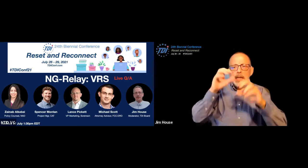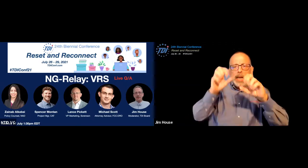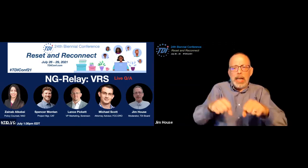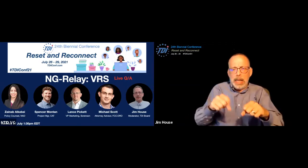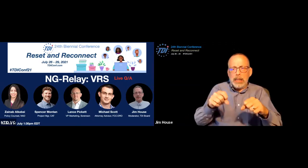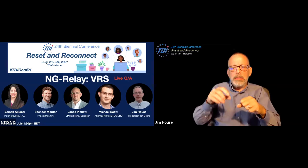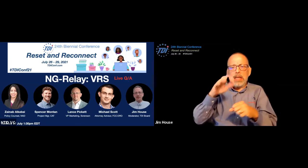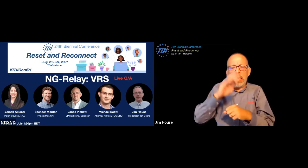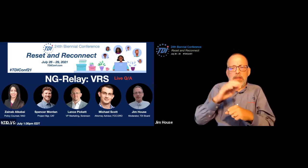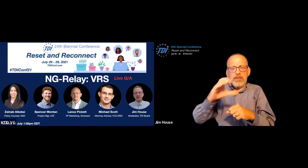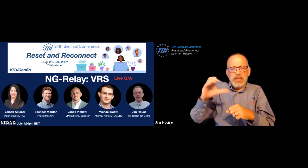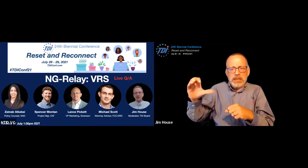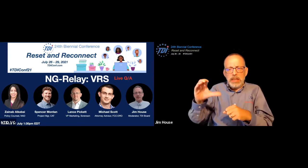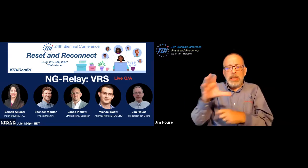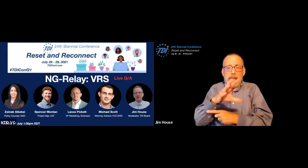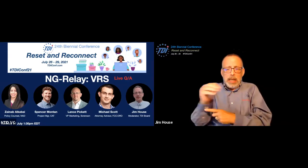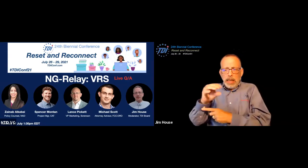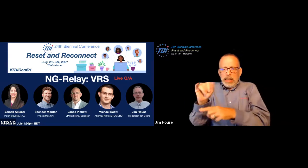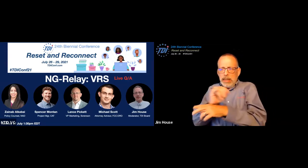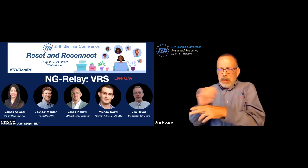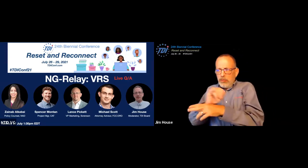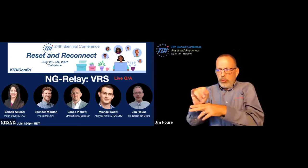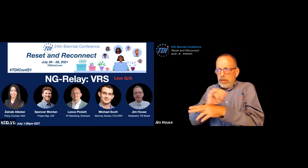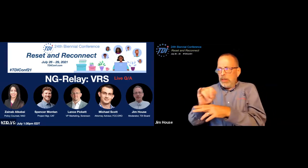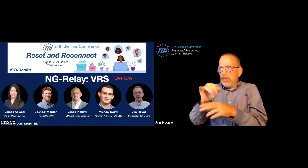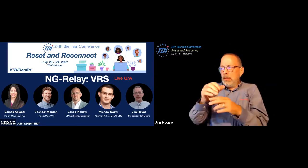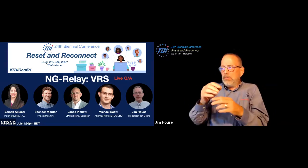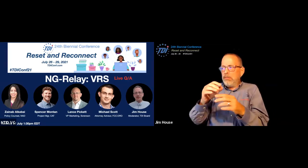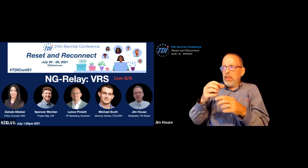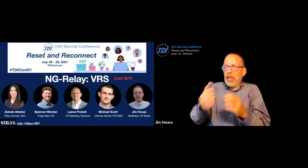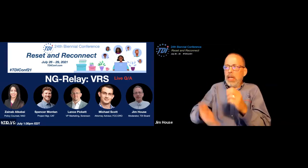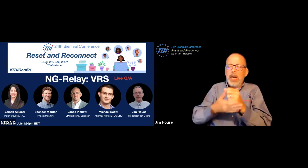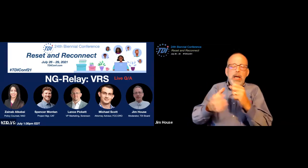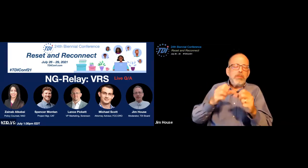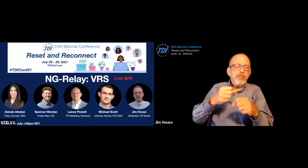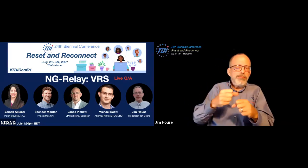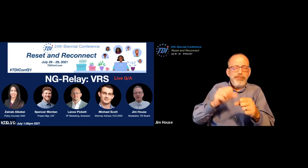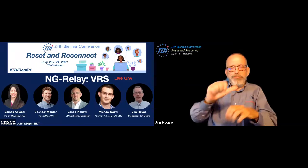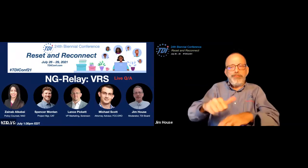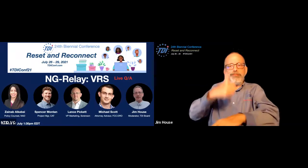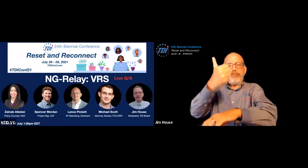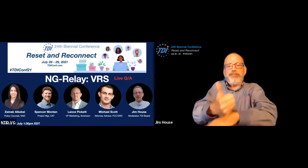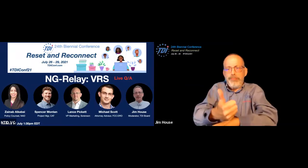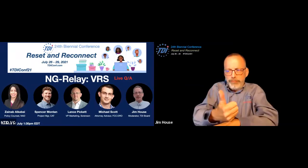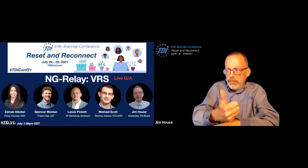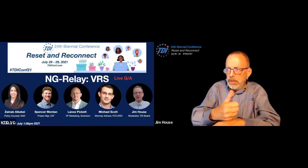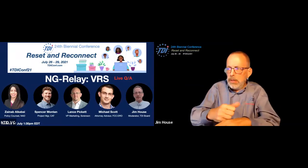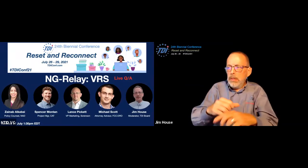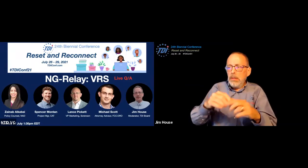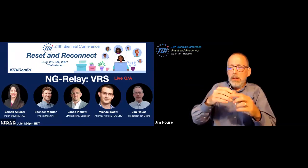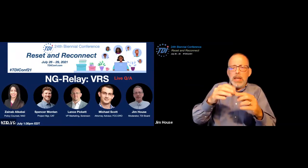what barriers can the FCC and industry help